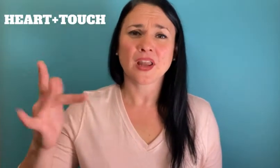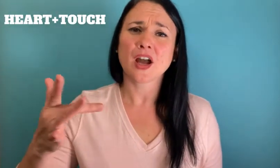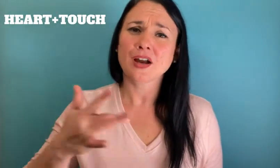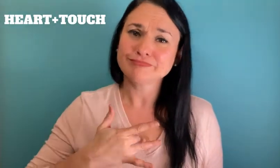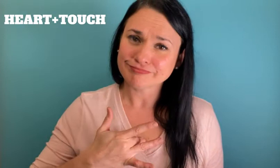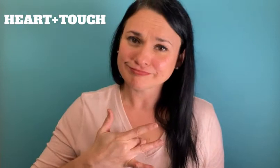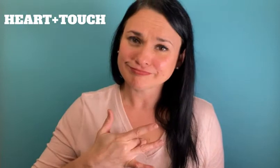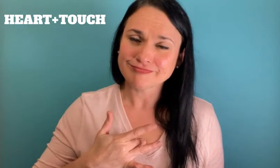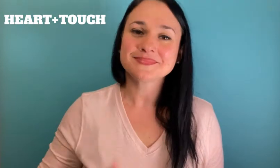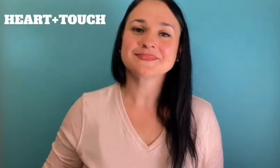Heart touching.